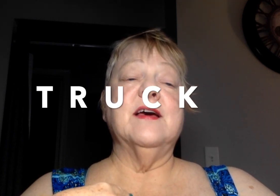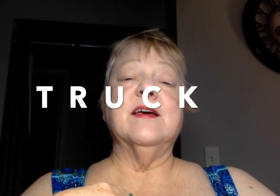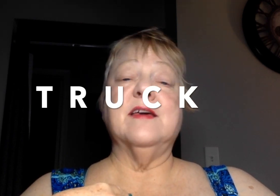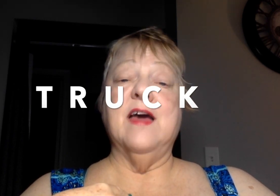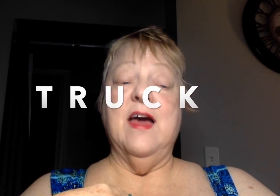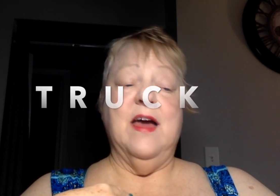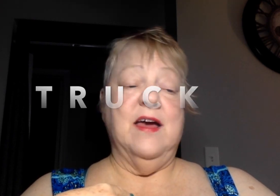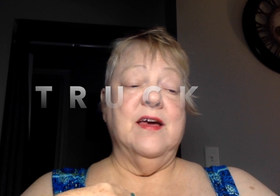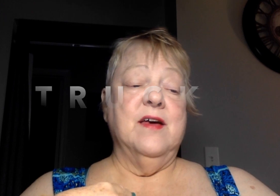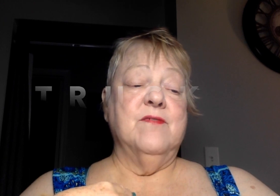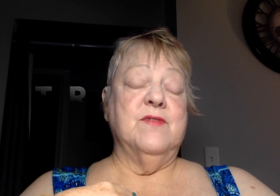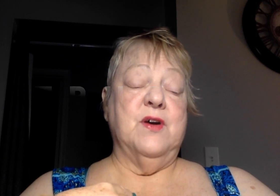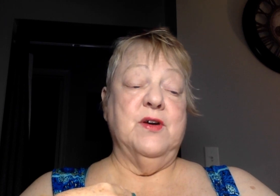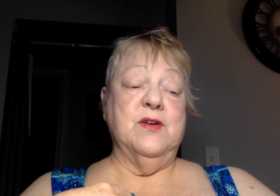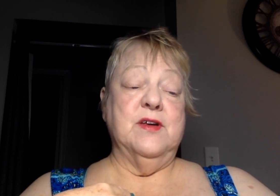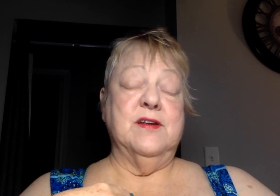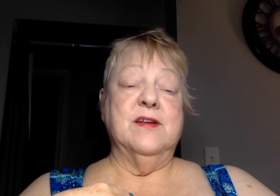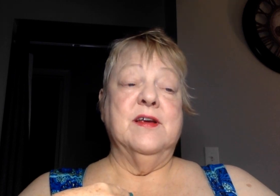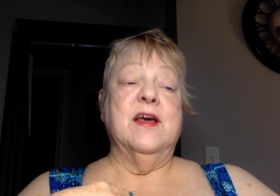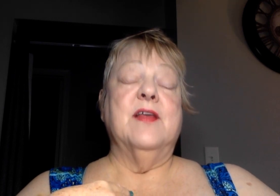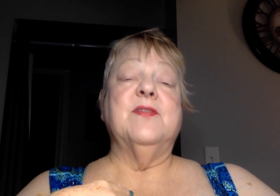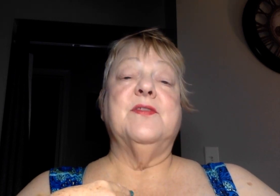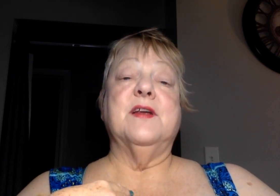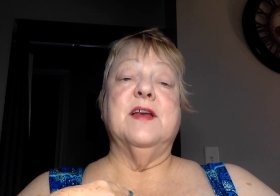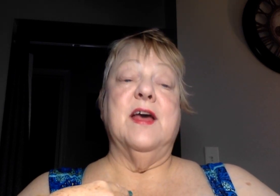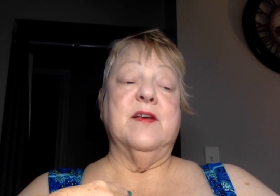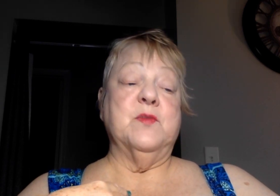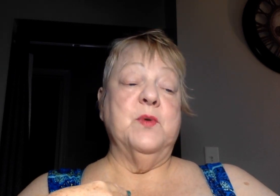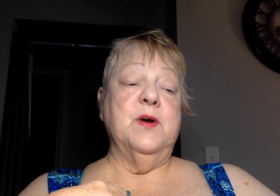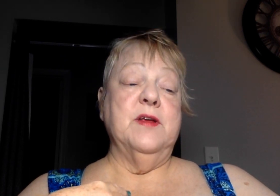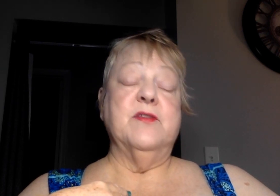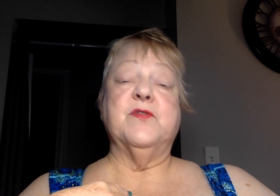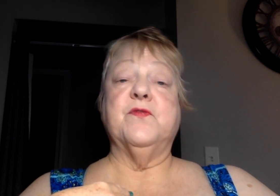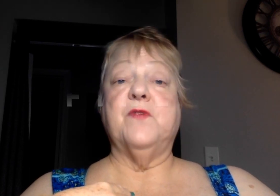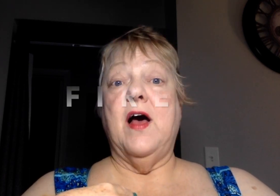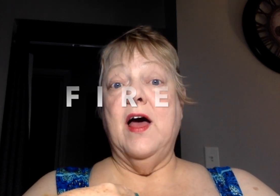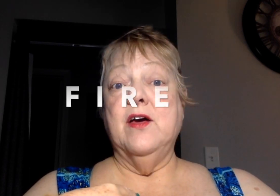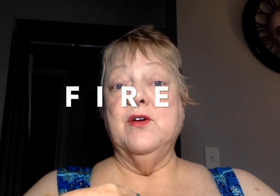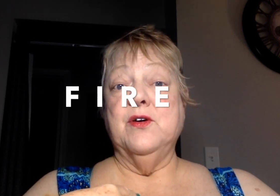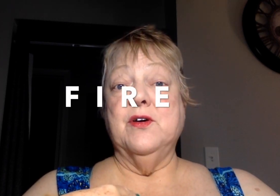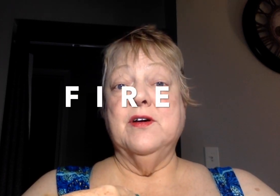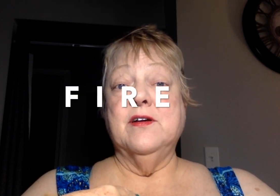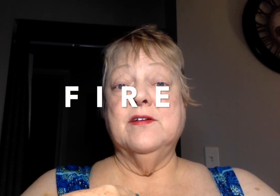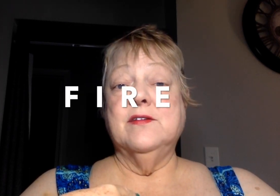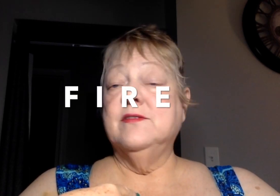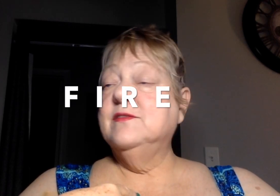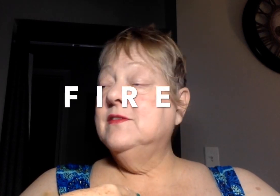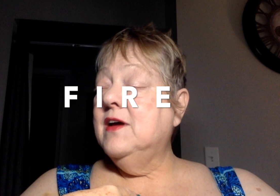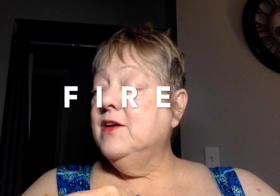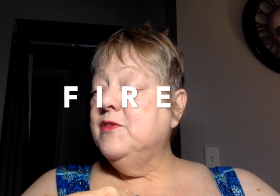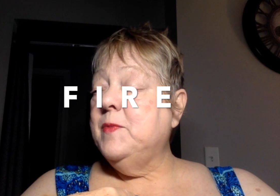T-R-U-C-K. Very good. The next word is fire. How do you spell